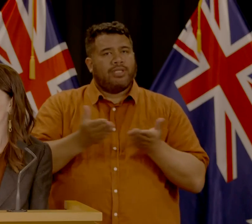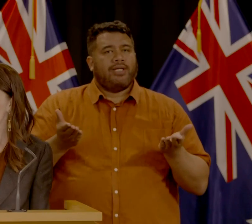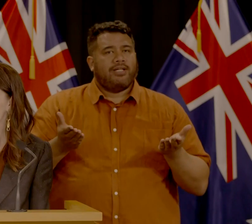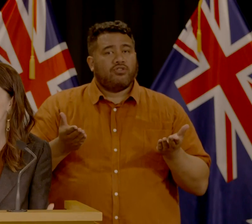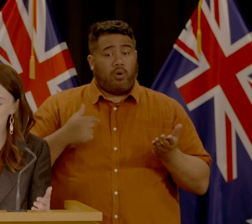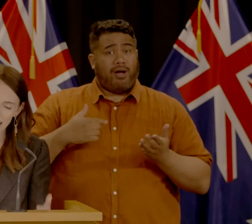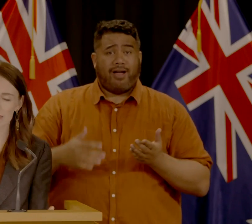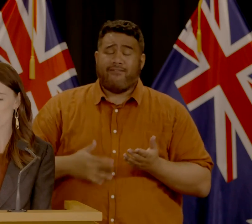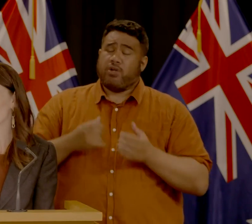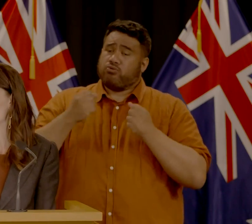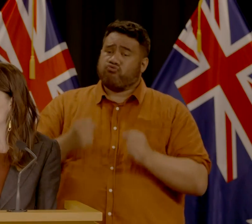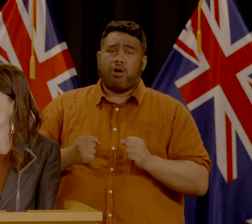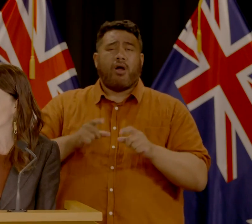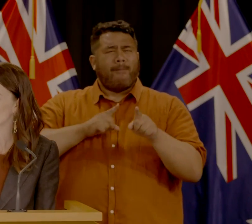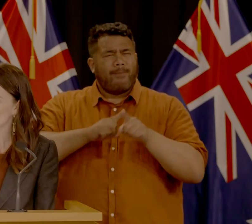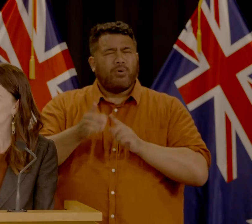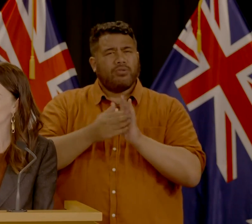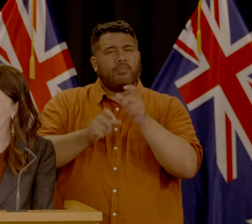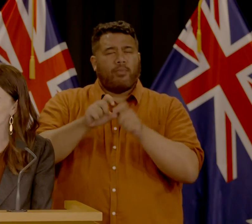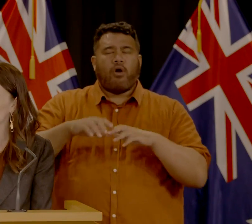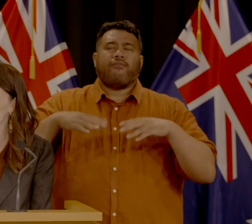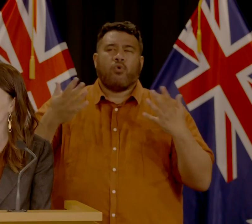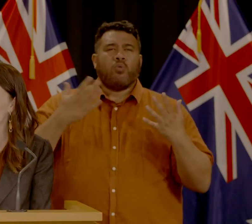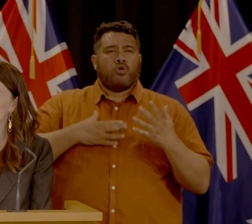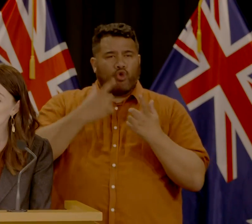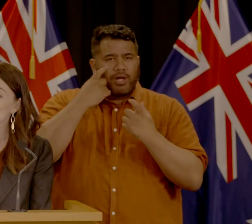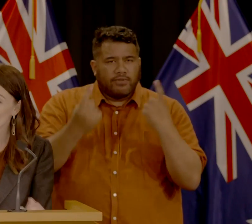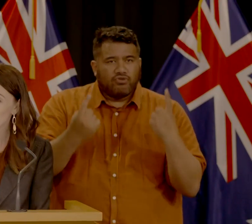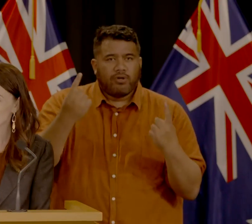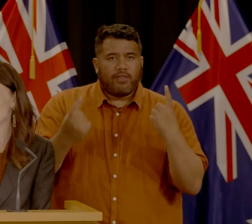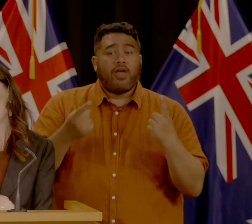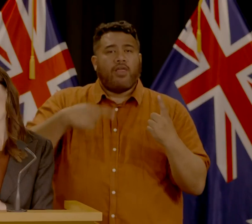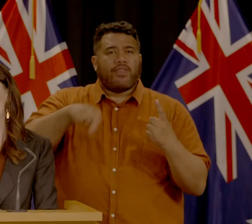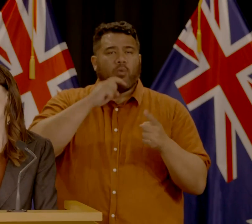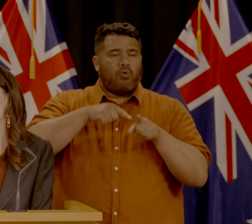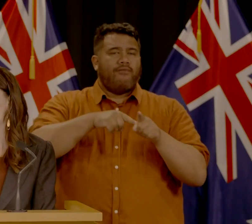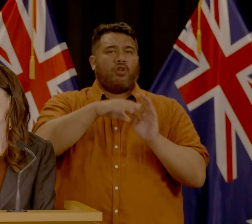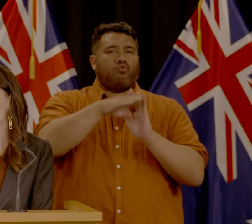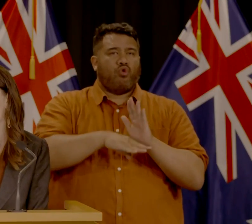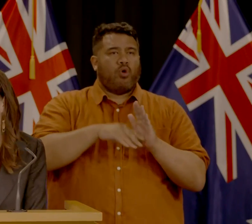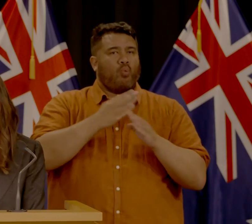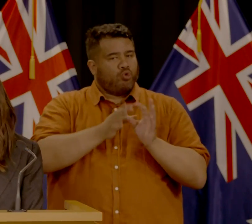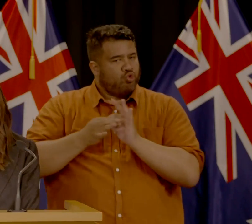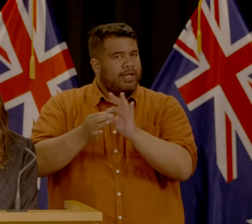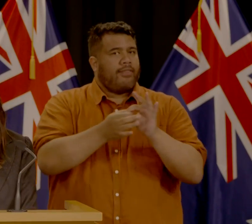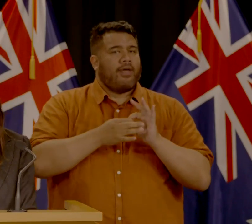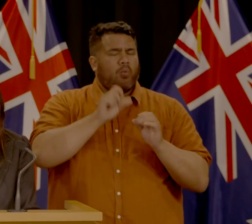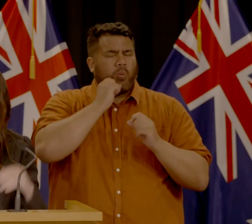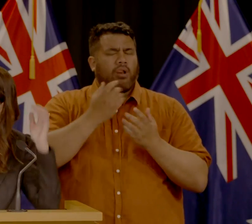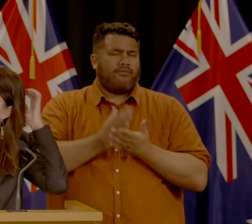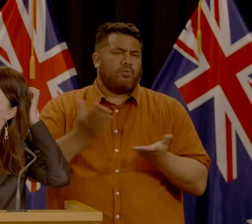fiercely believe the vast majority of New Zealanders want to look out for one another and will unite to make sure that they're following these